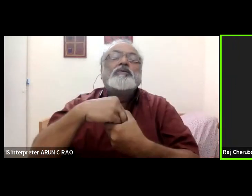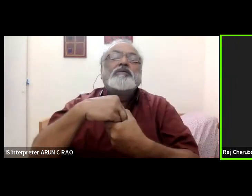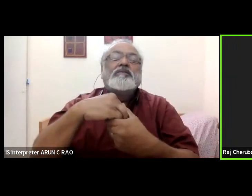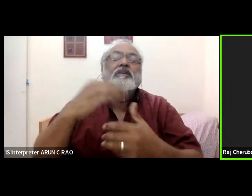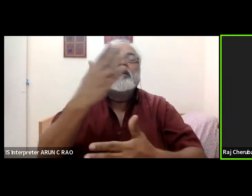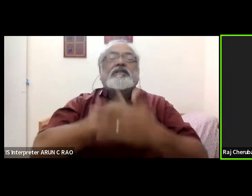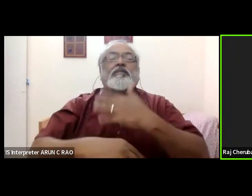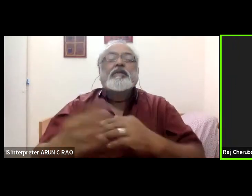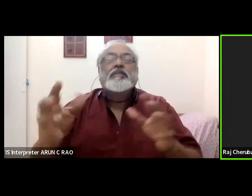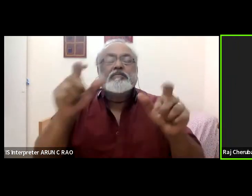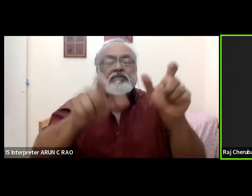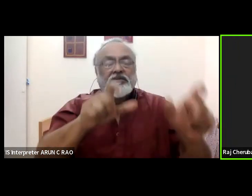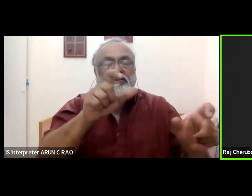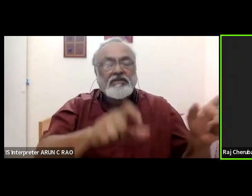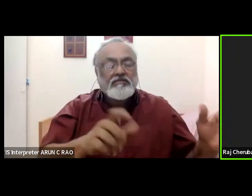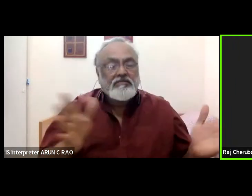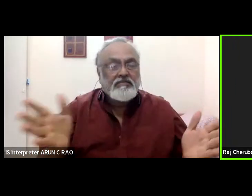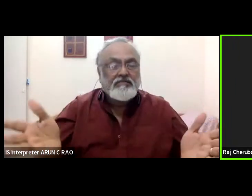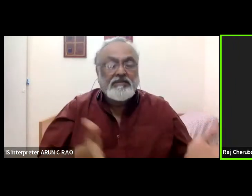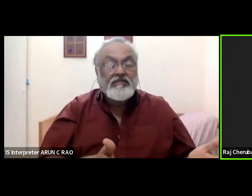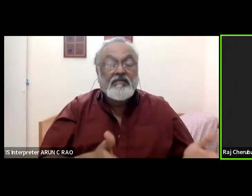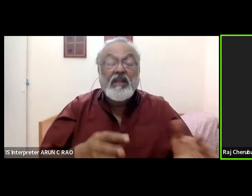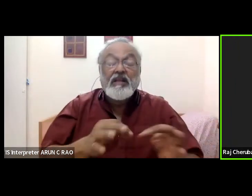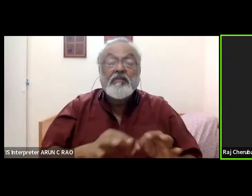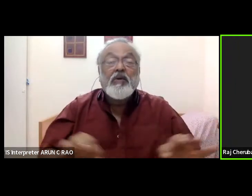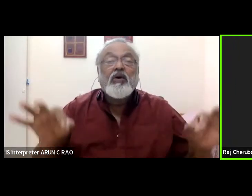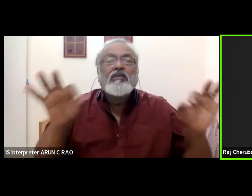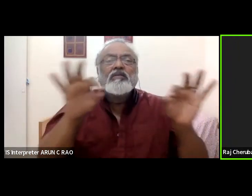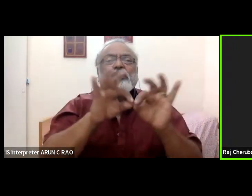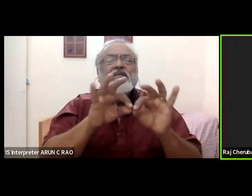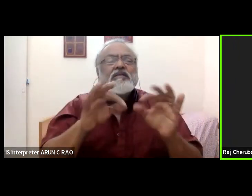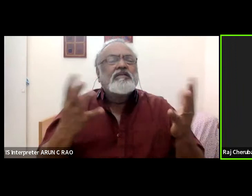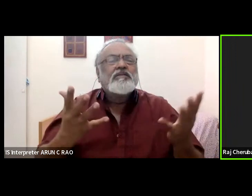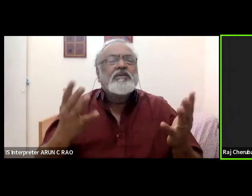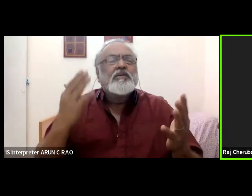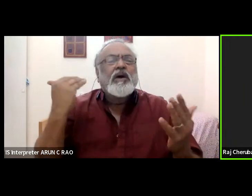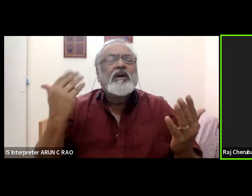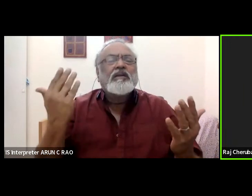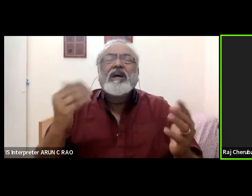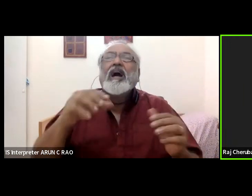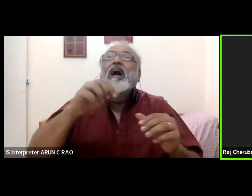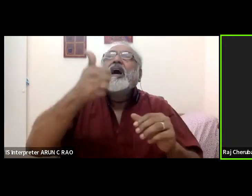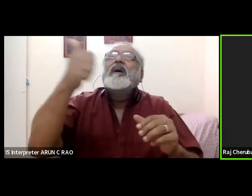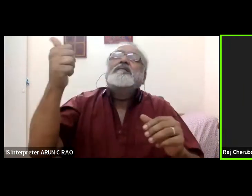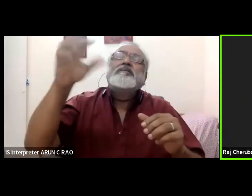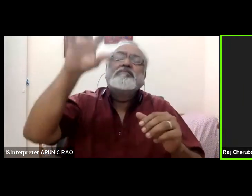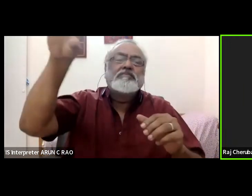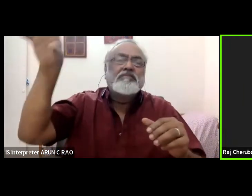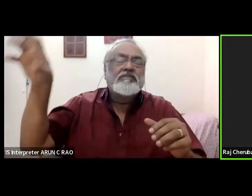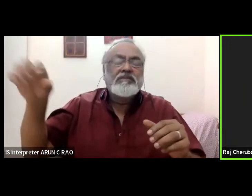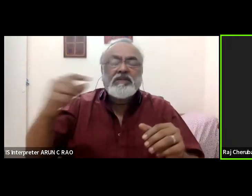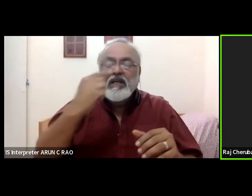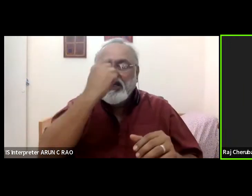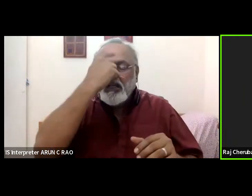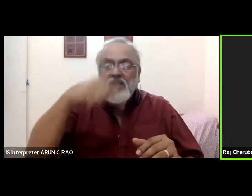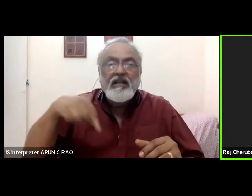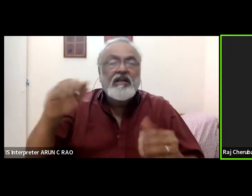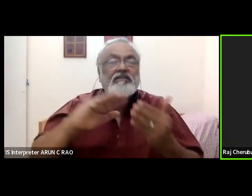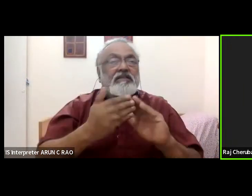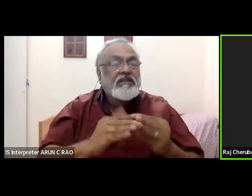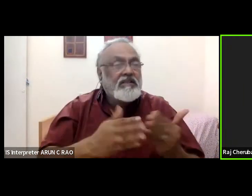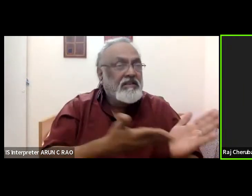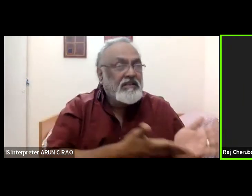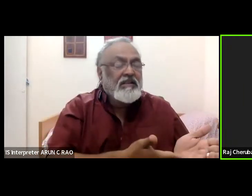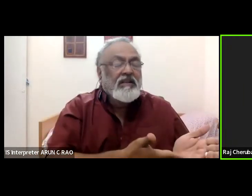inclusive? This is very important because unlike in other countries, Indian cities, and I'm sure there are other countries where we have a